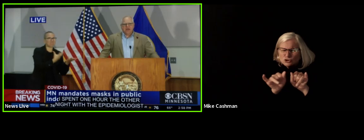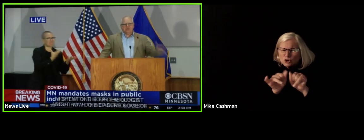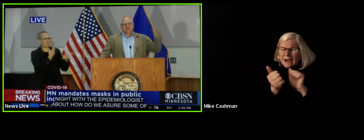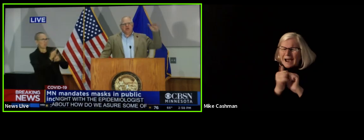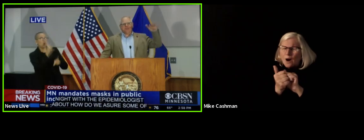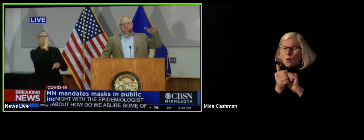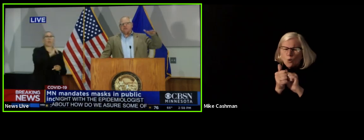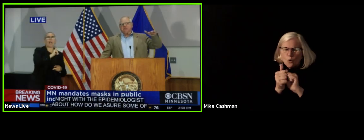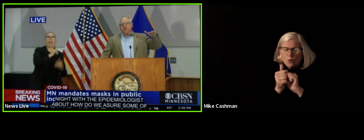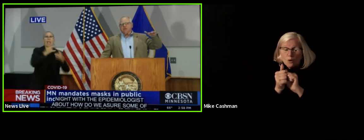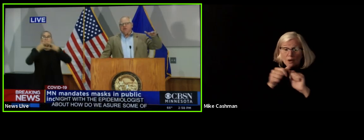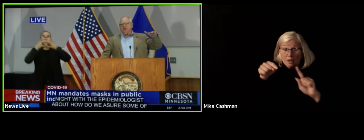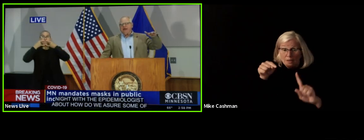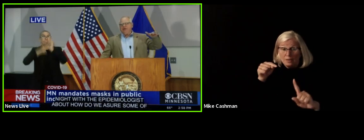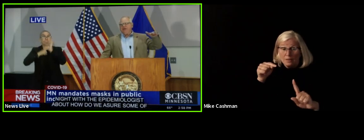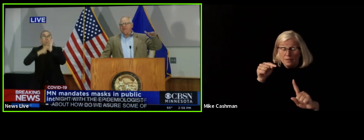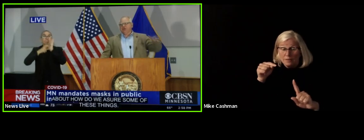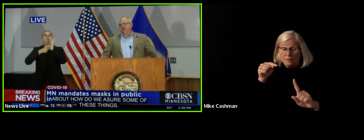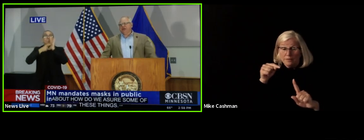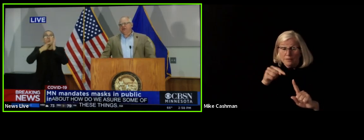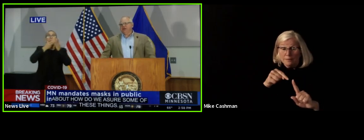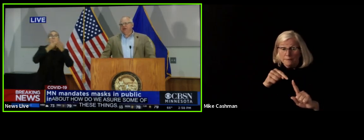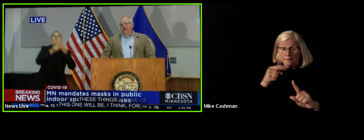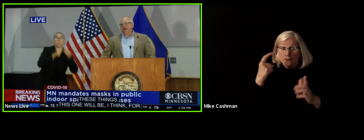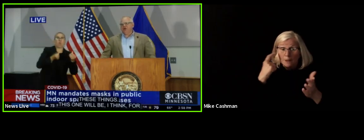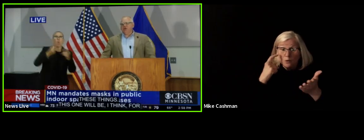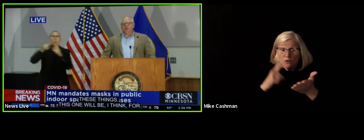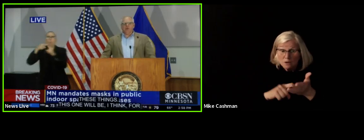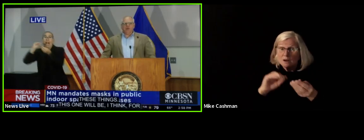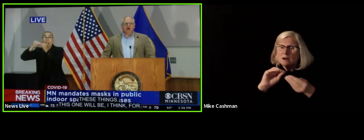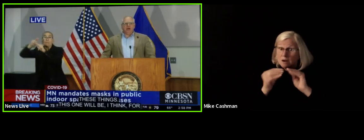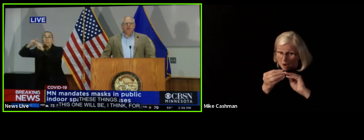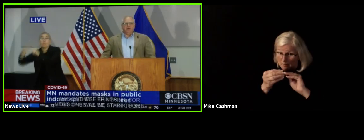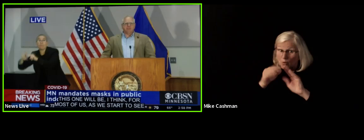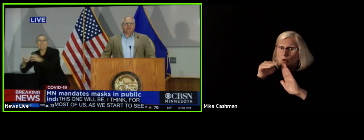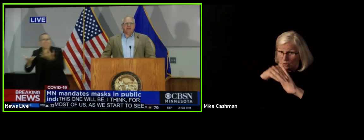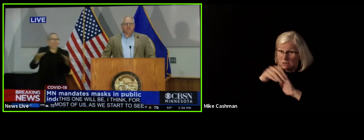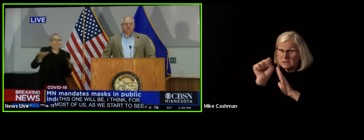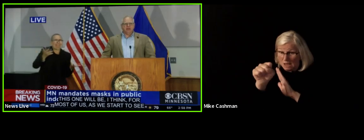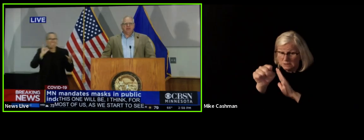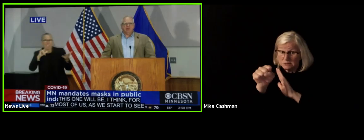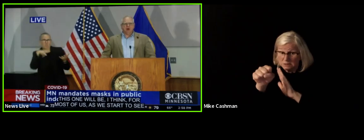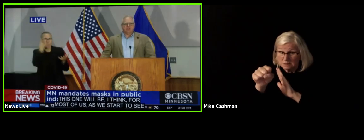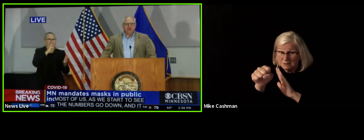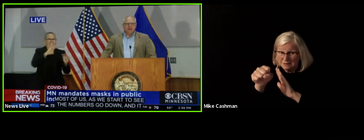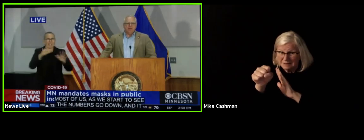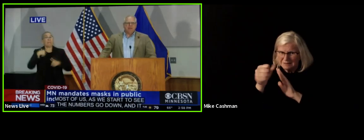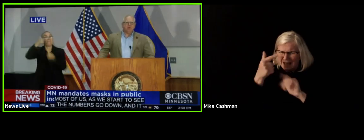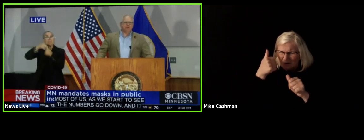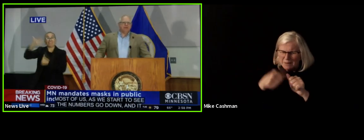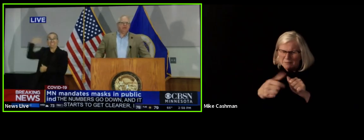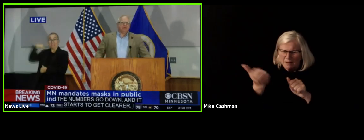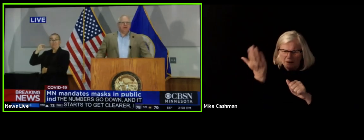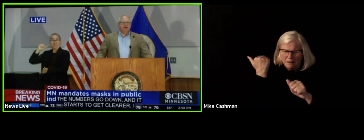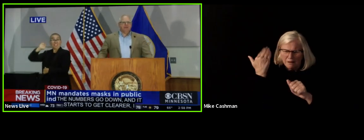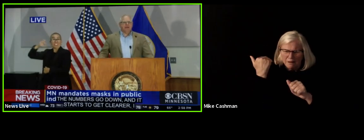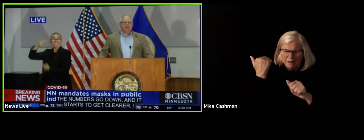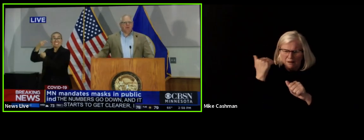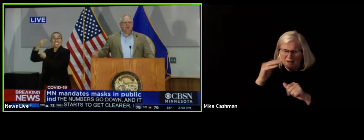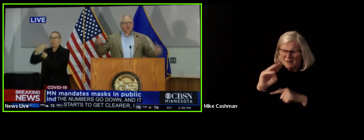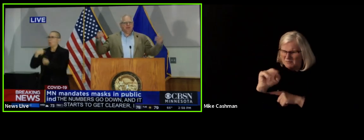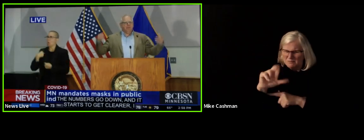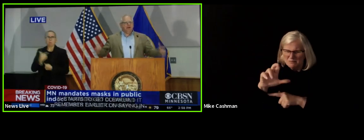as we start to see those numbers go down and it starts to get clear. I know that early on, I remember saying this clear back in March, people were thinking there would come a